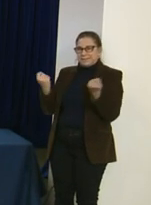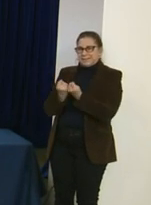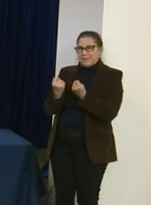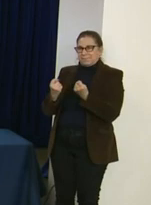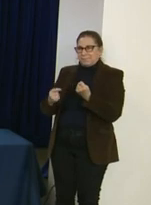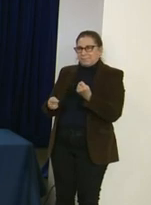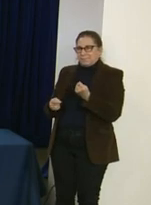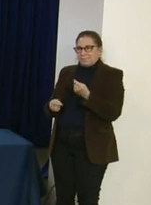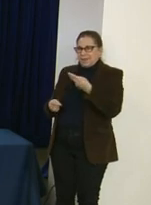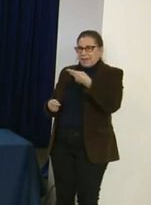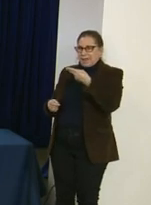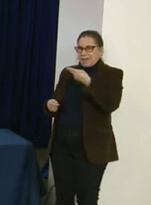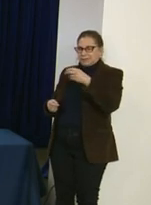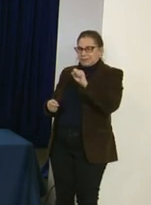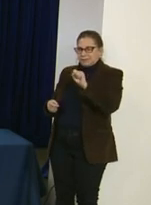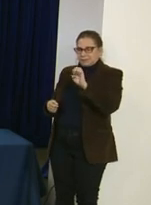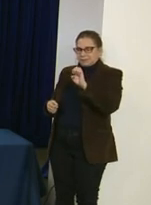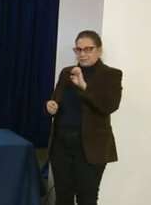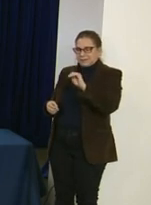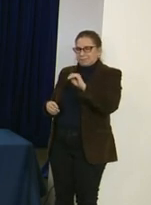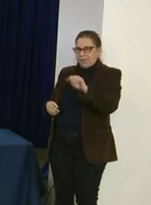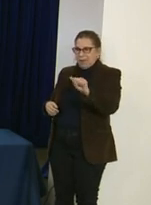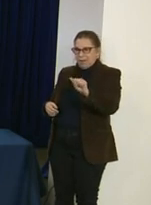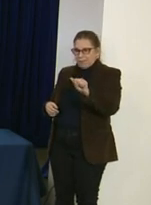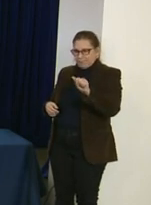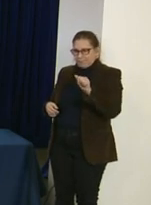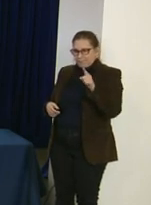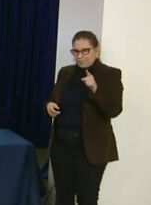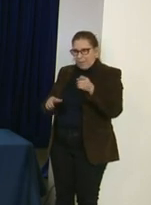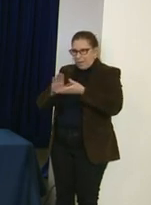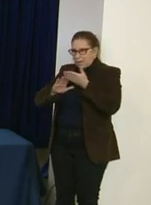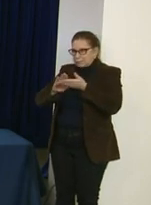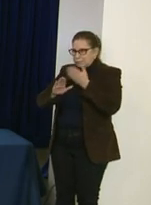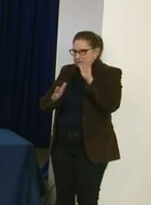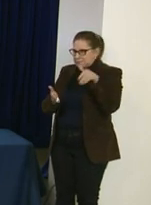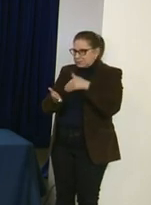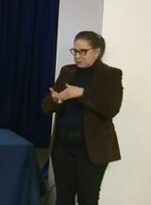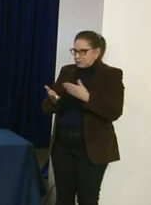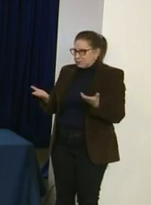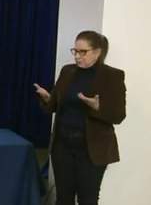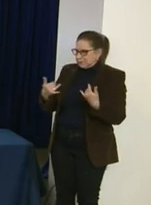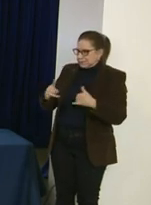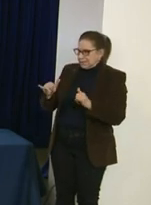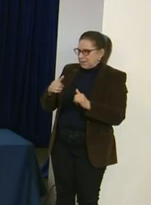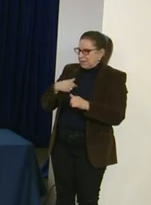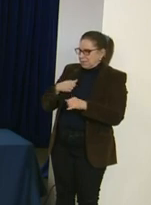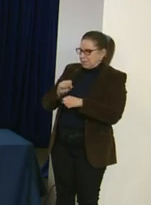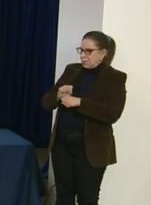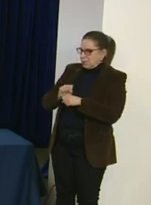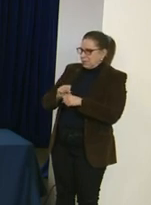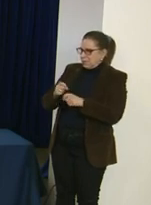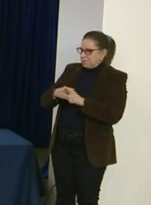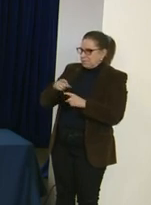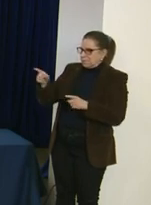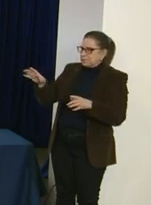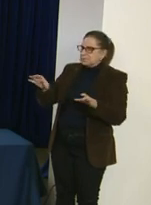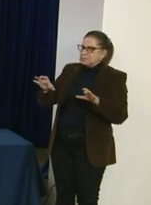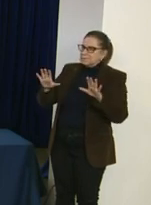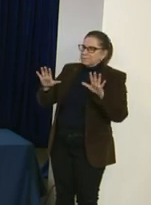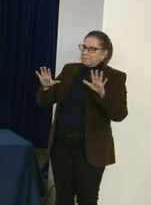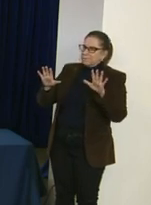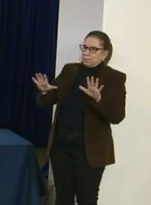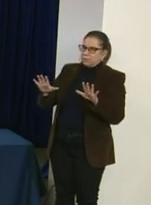stood up an emergency operations center, is where we're working from, and they are doing a fantastic